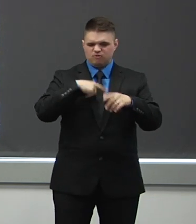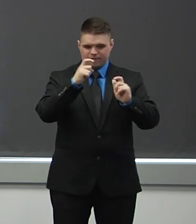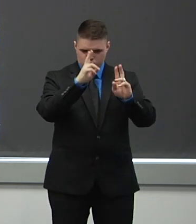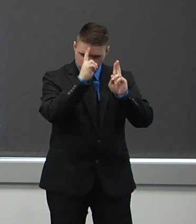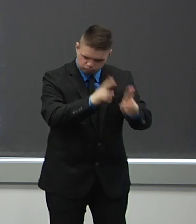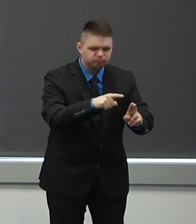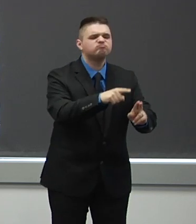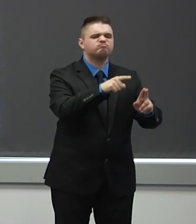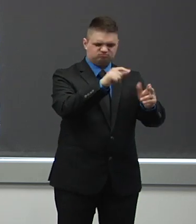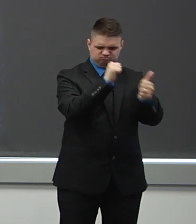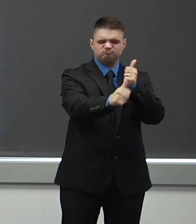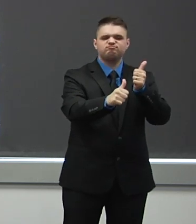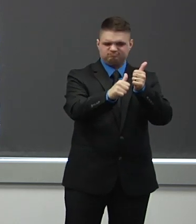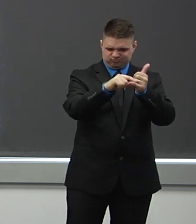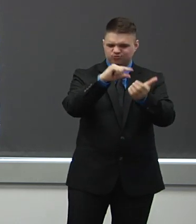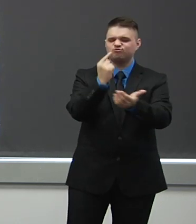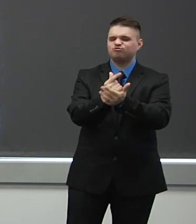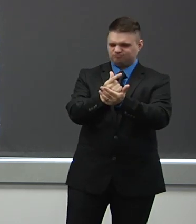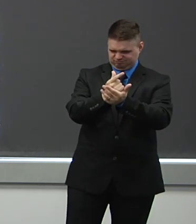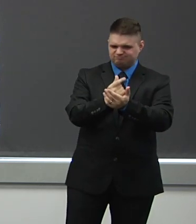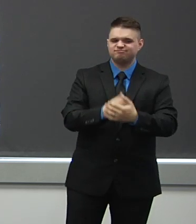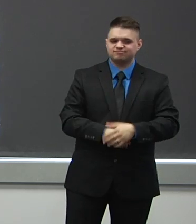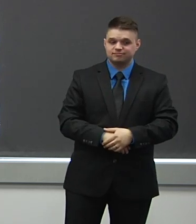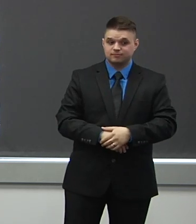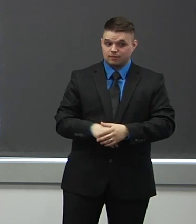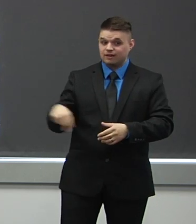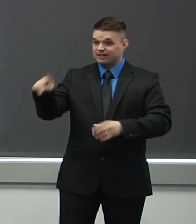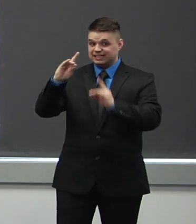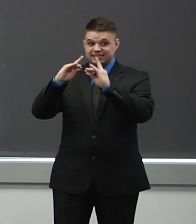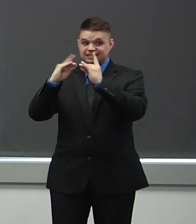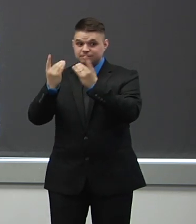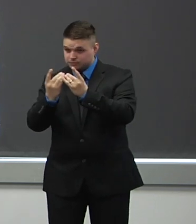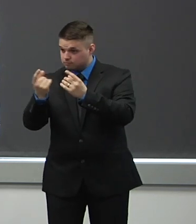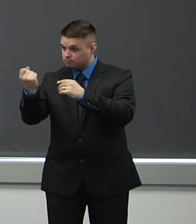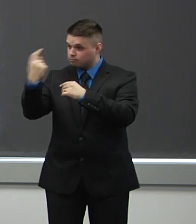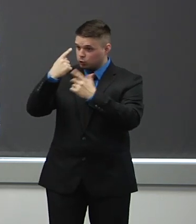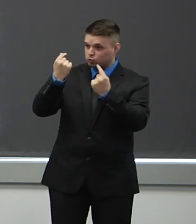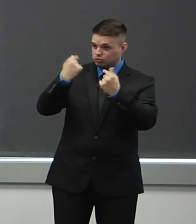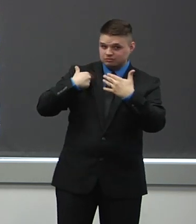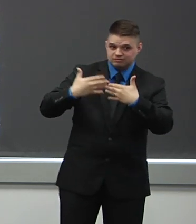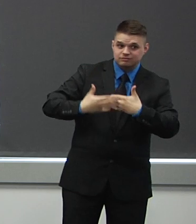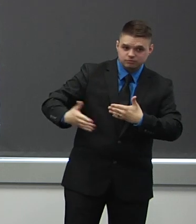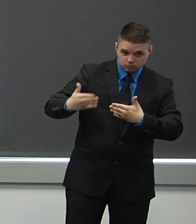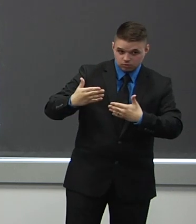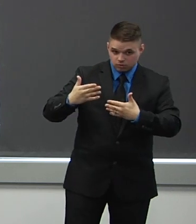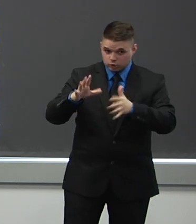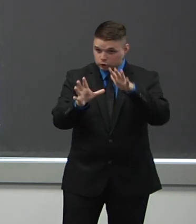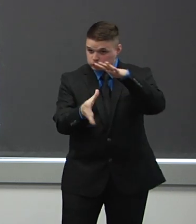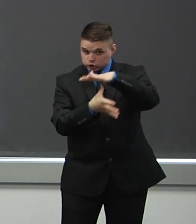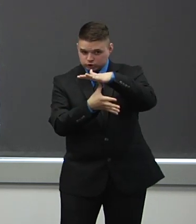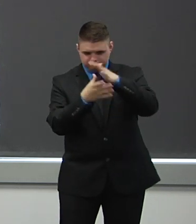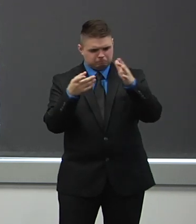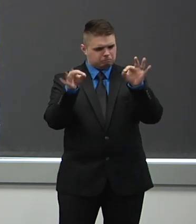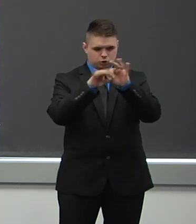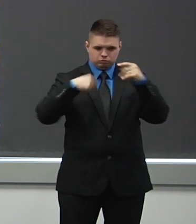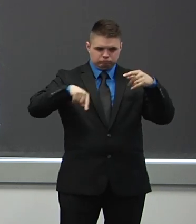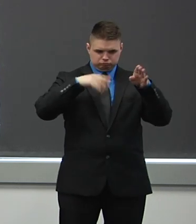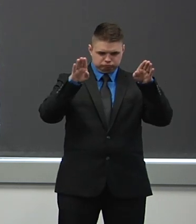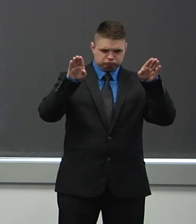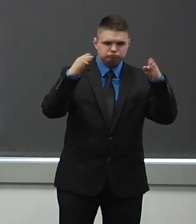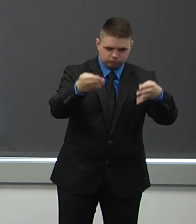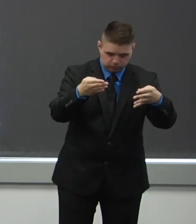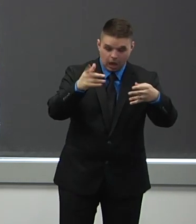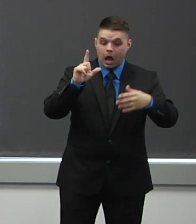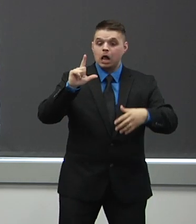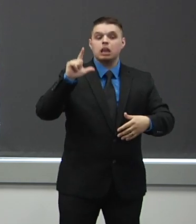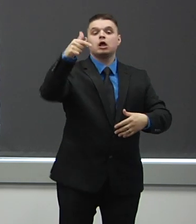our district's questions about this guidance and get right into the guidance for the 9th through 11th grade to ensure that they're continue on their pathway to graduation.